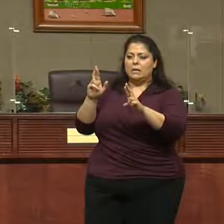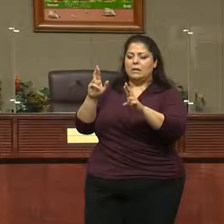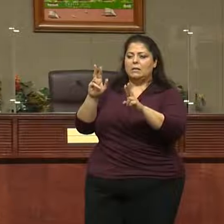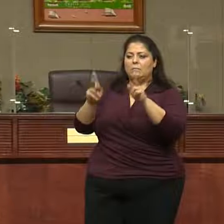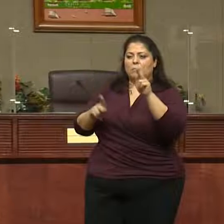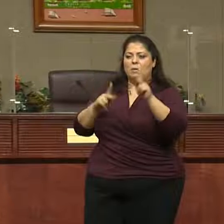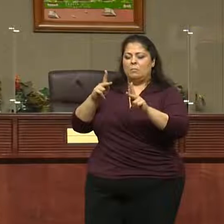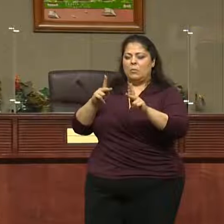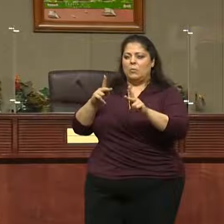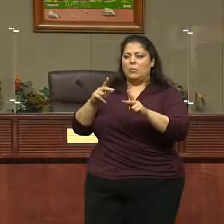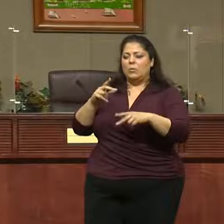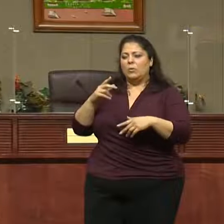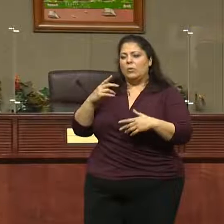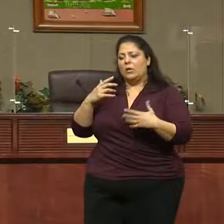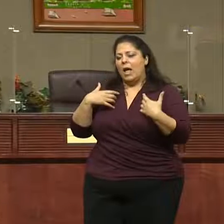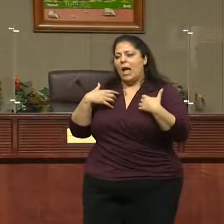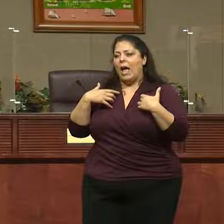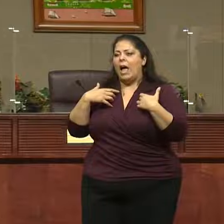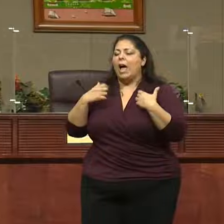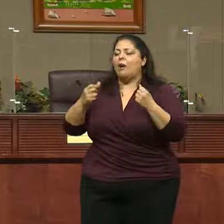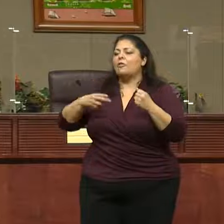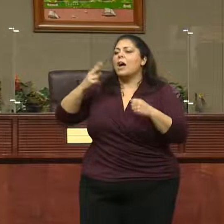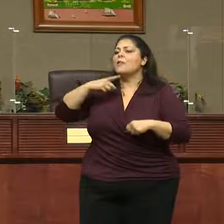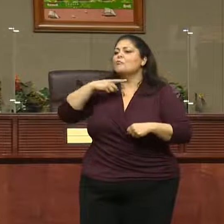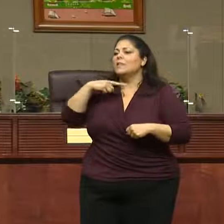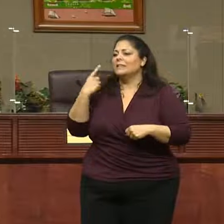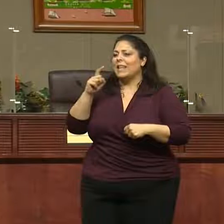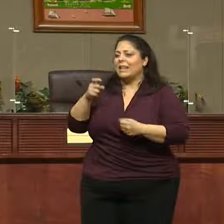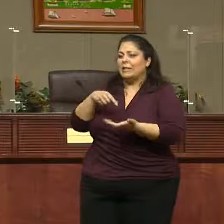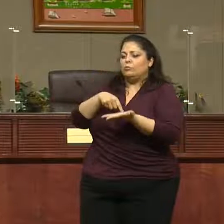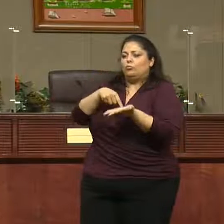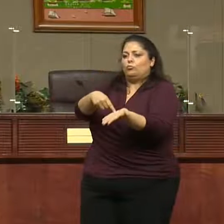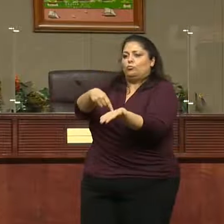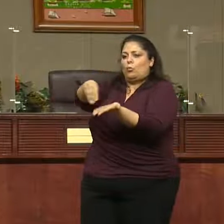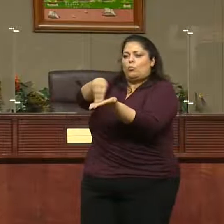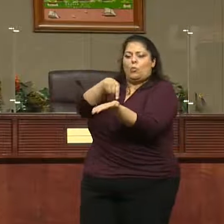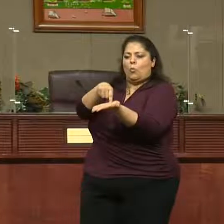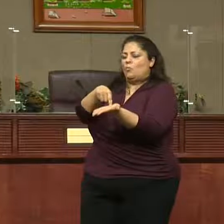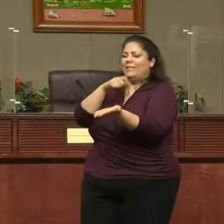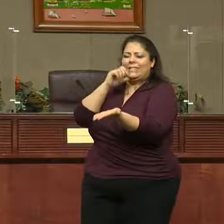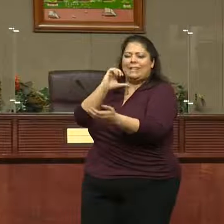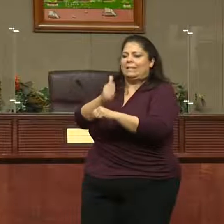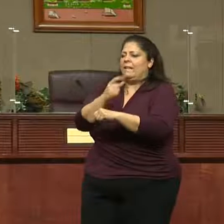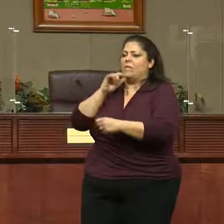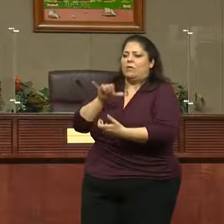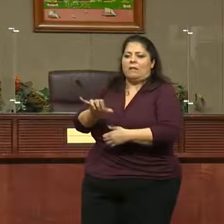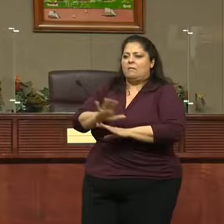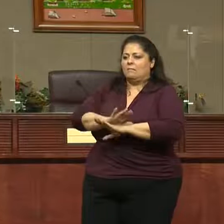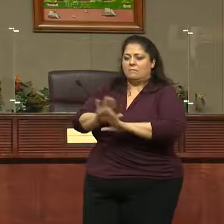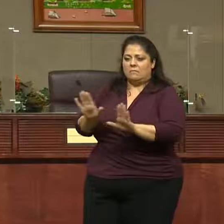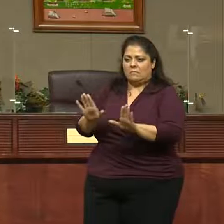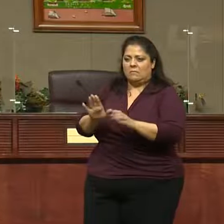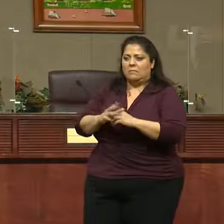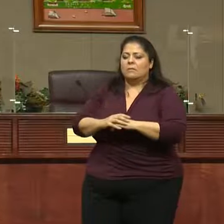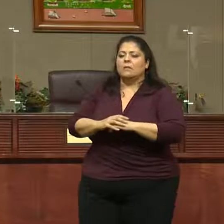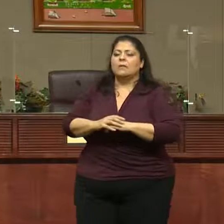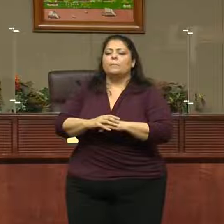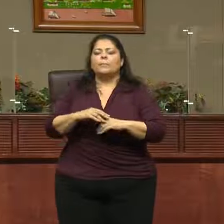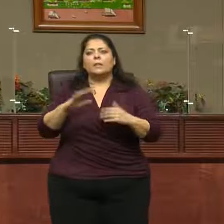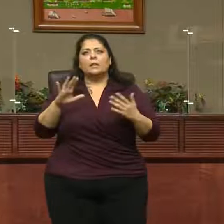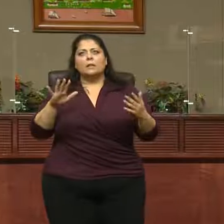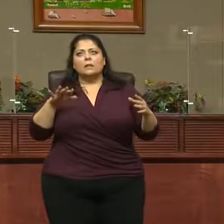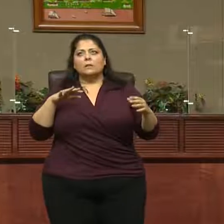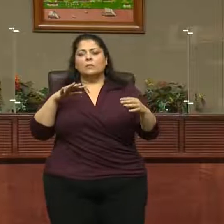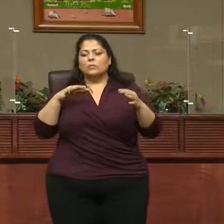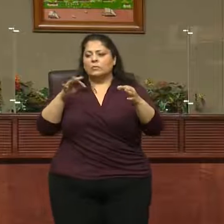condition that have to demonstrate that that pre-existing condition exists. Because what happens with a